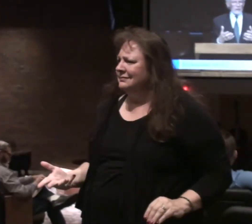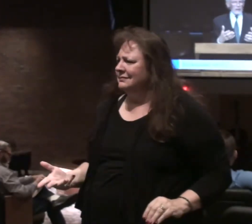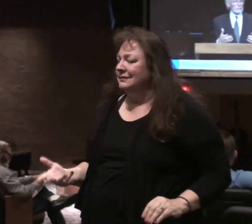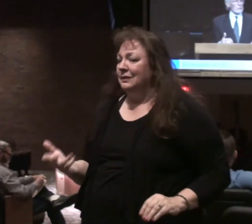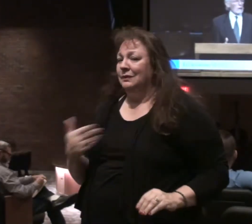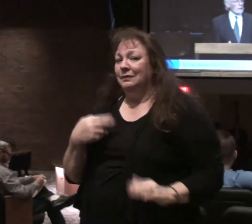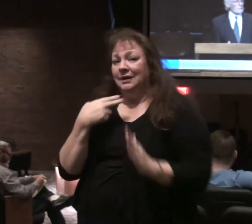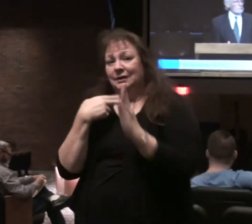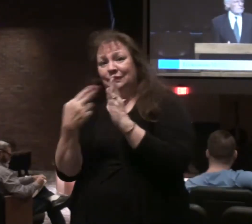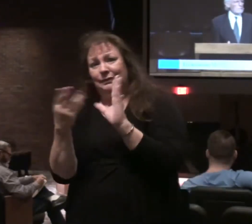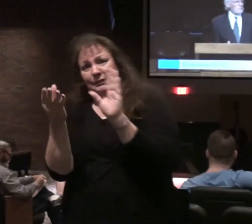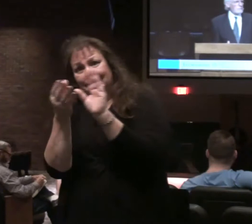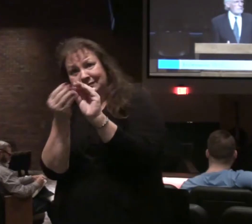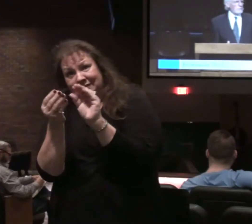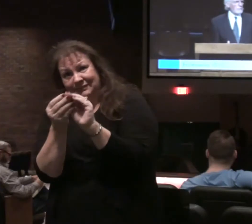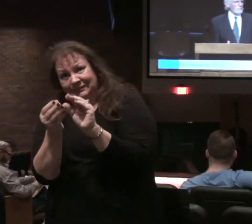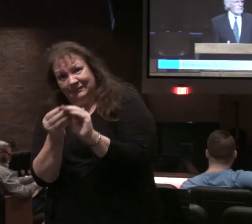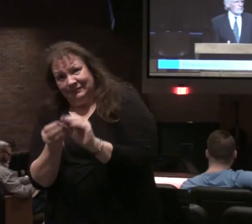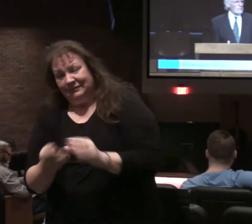share the gospel, what?